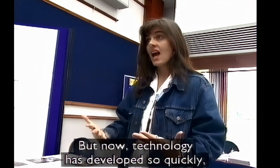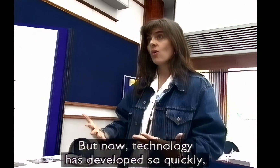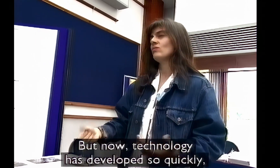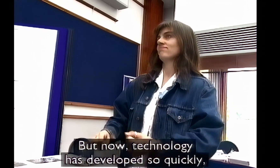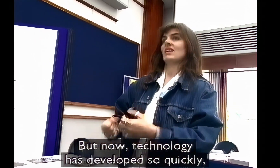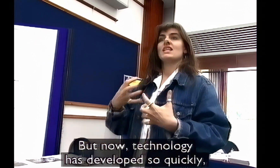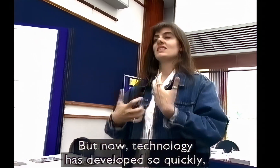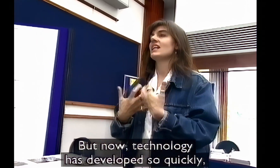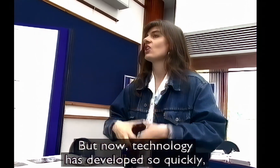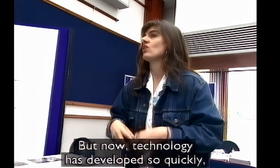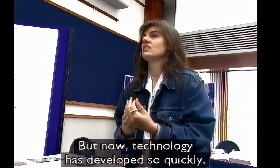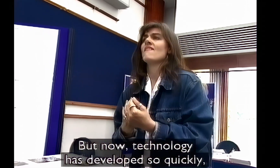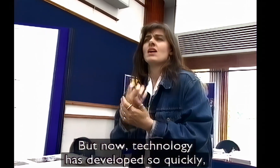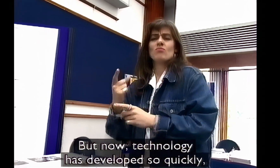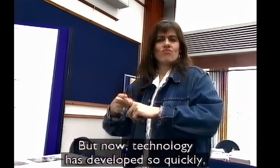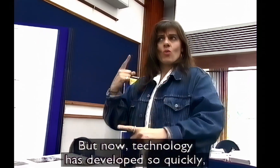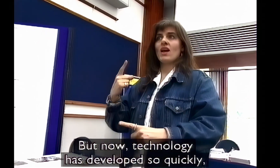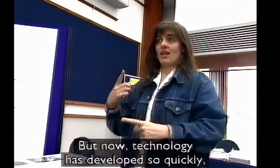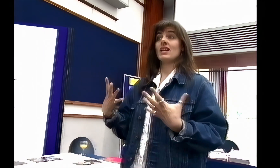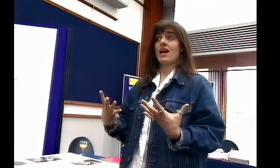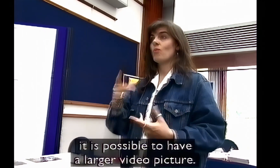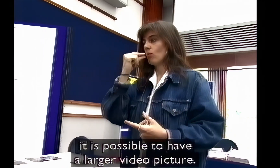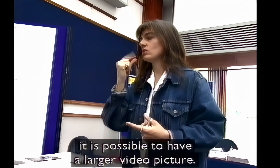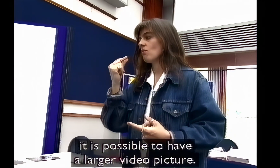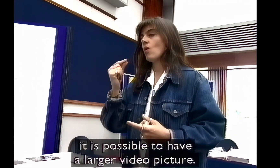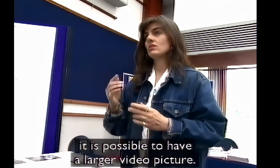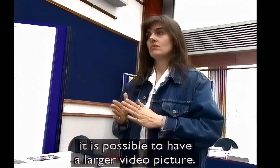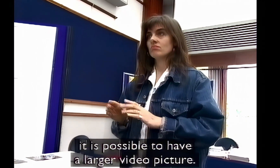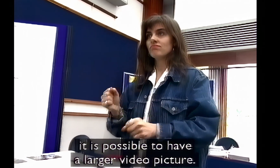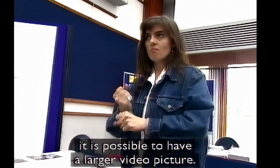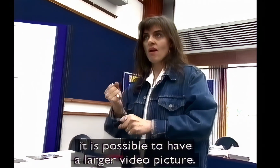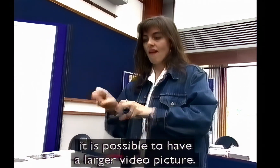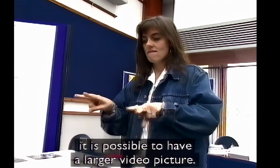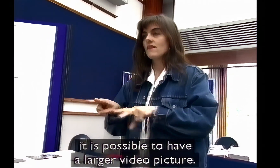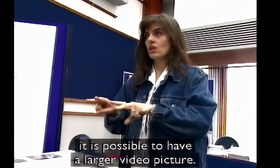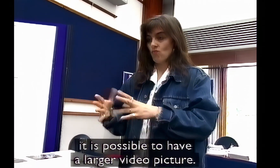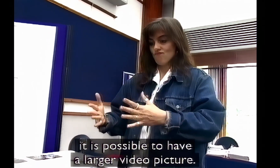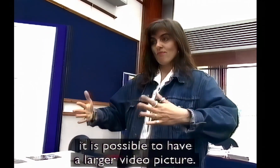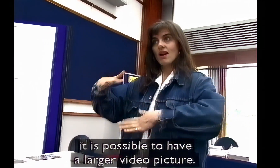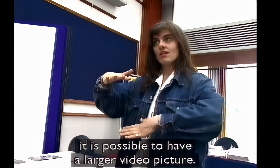But now, technology has developed so quickly, it is possible to have a larger video picture.